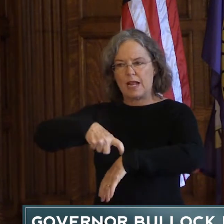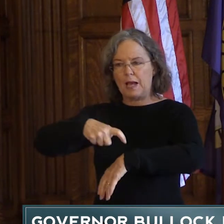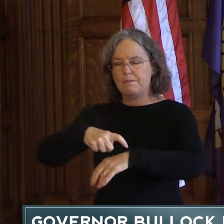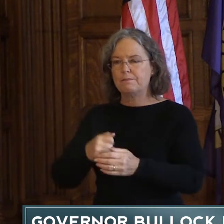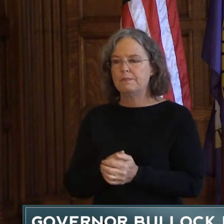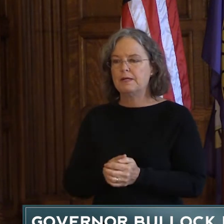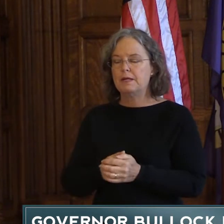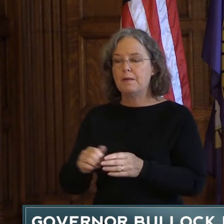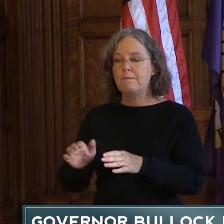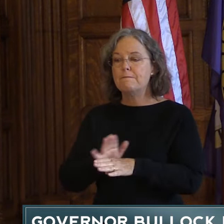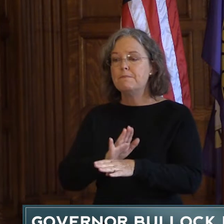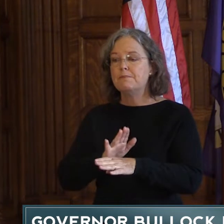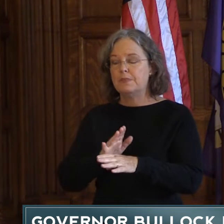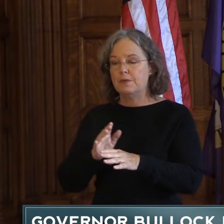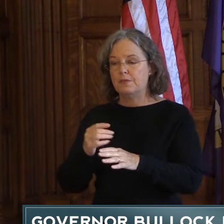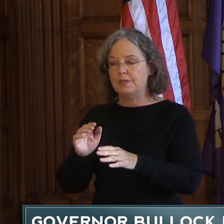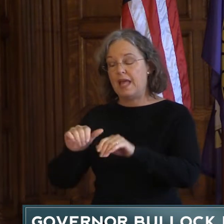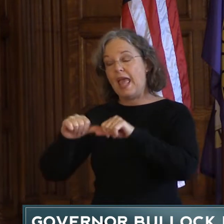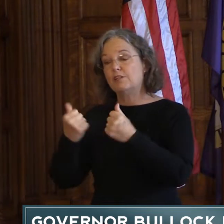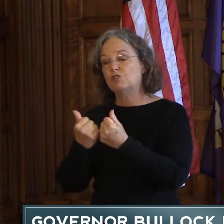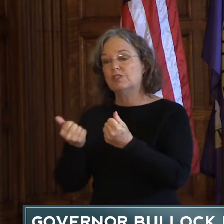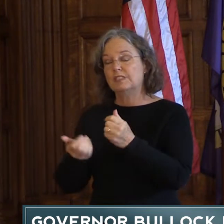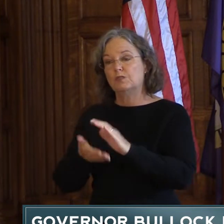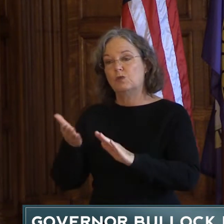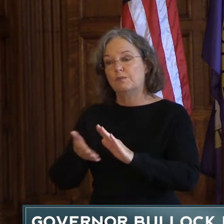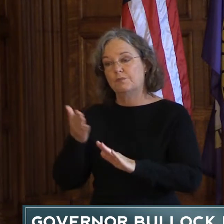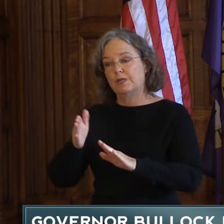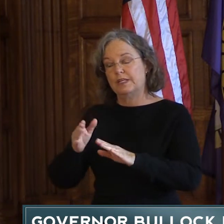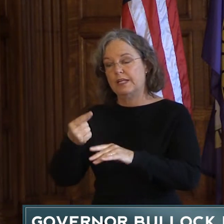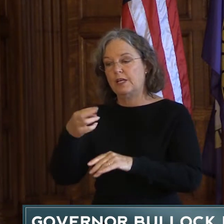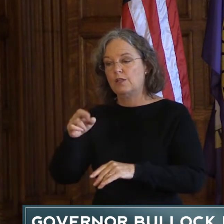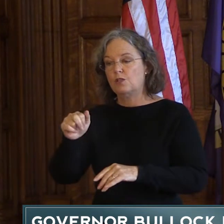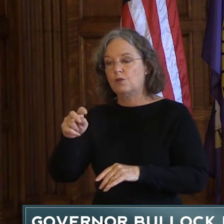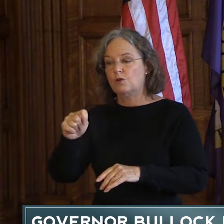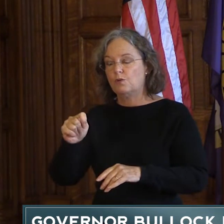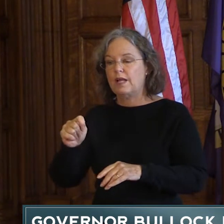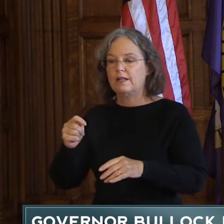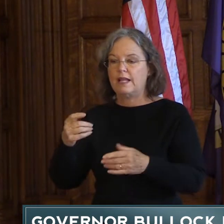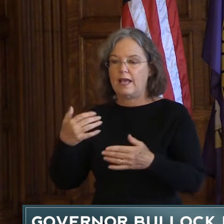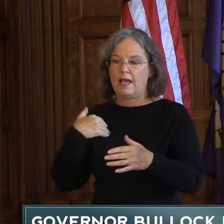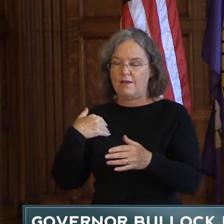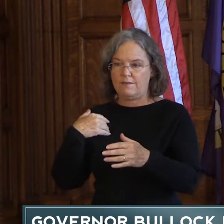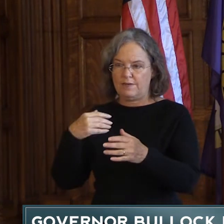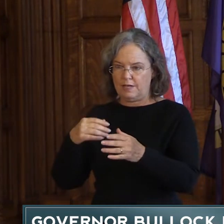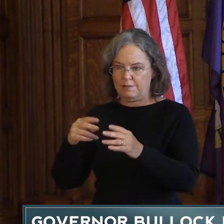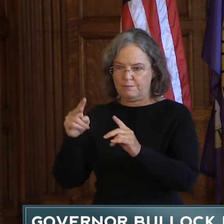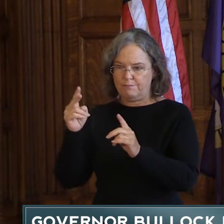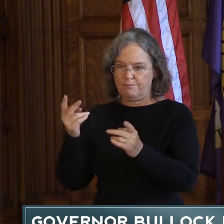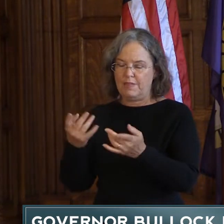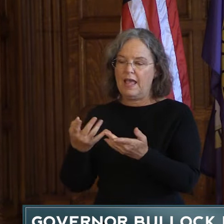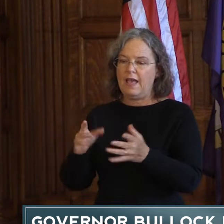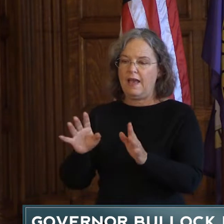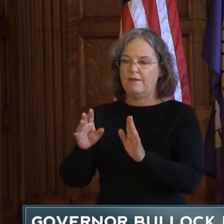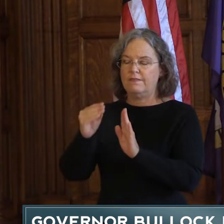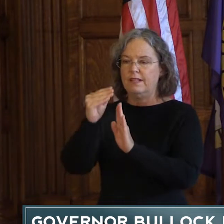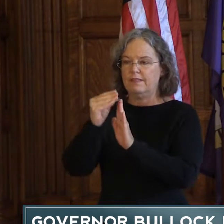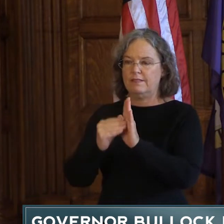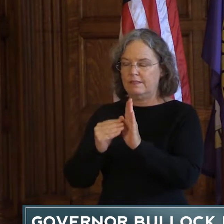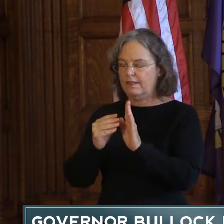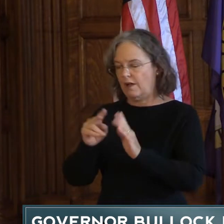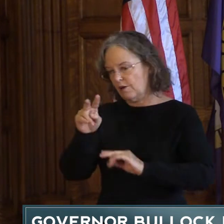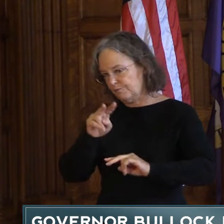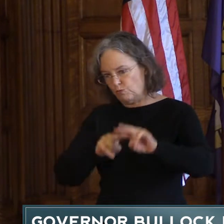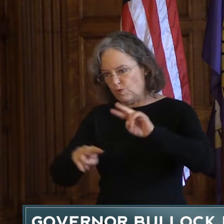these grant programs have enlisted additional staff to review applications and get the funds out as quickly as